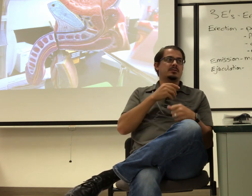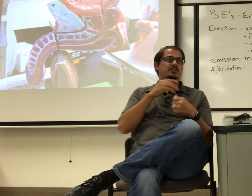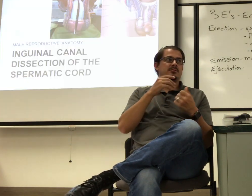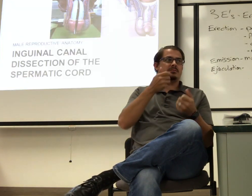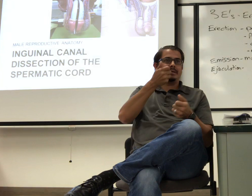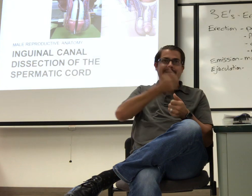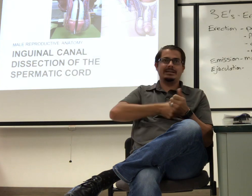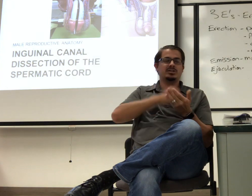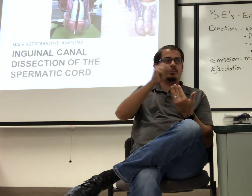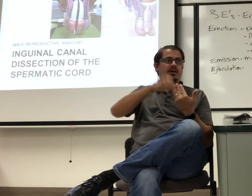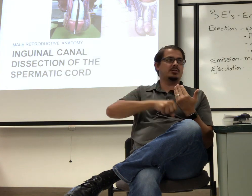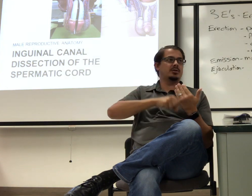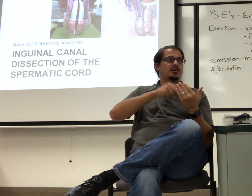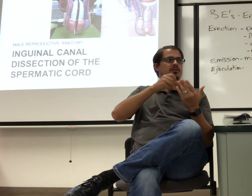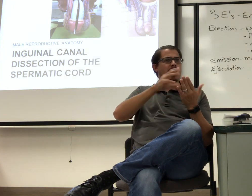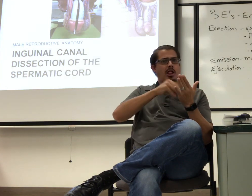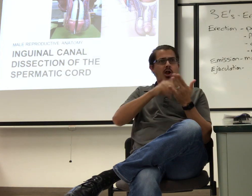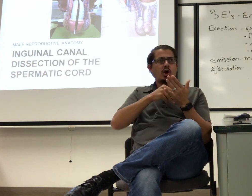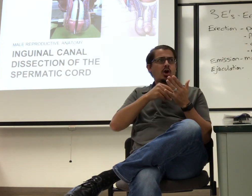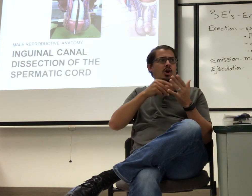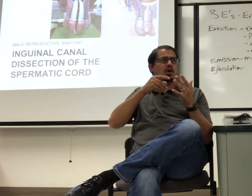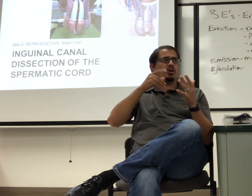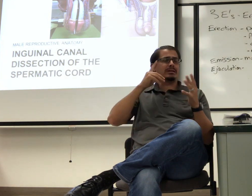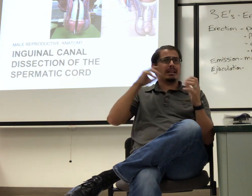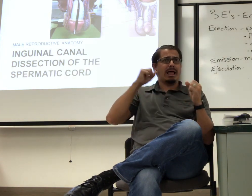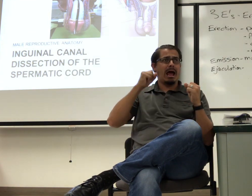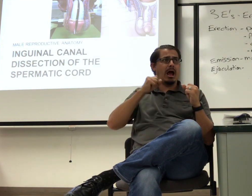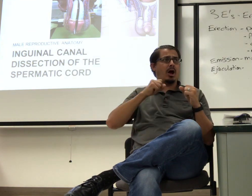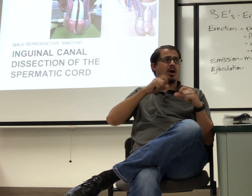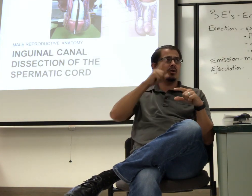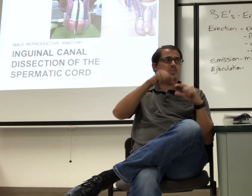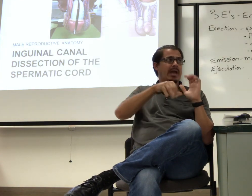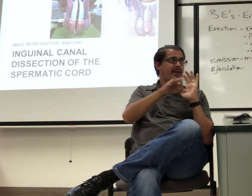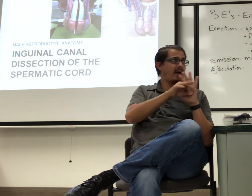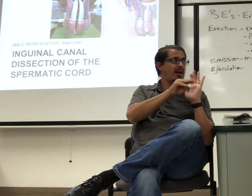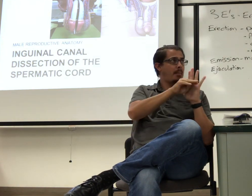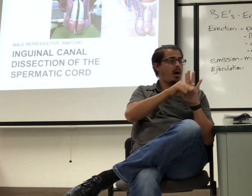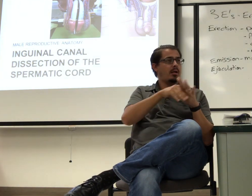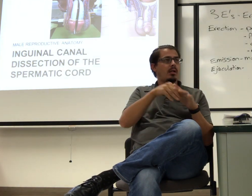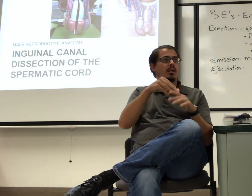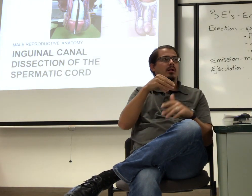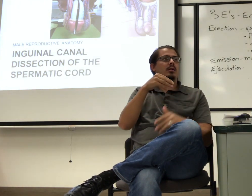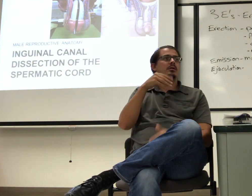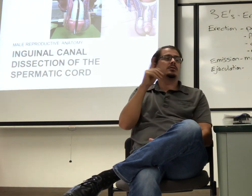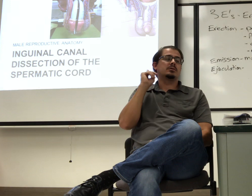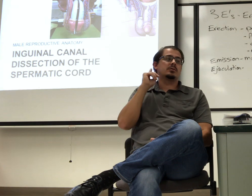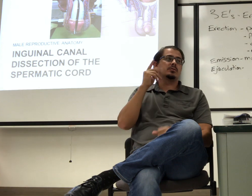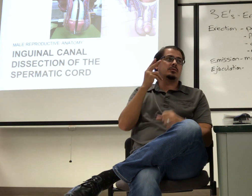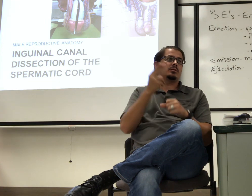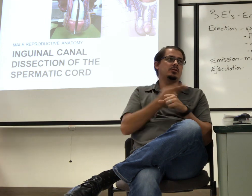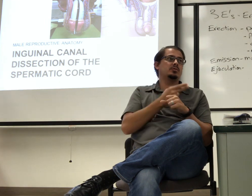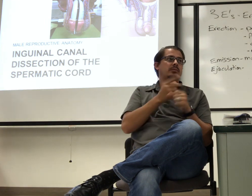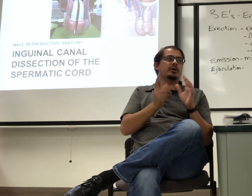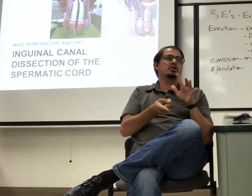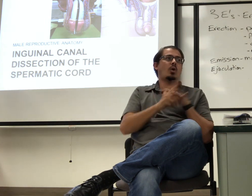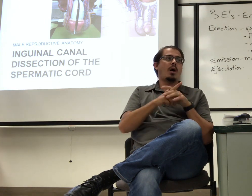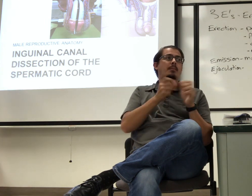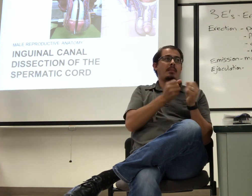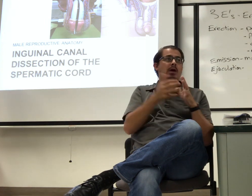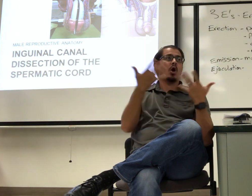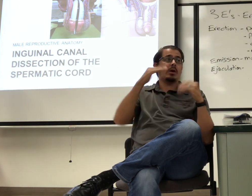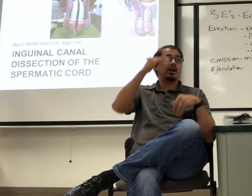So you try to learn, it's loud, you can't get your hands on it. And, come prepared for lab, you'll feel a lot better about the